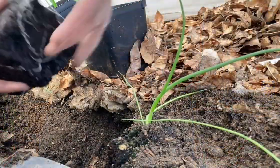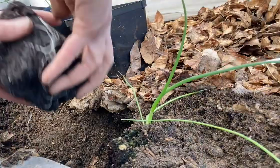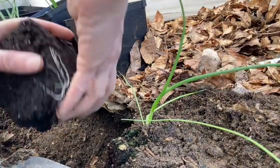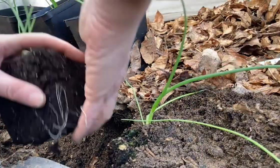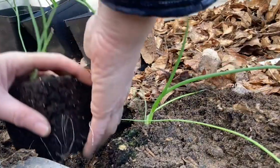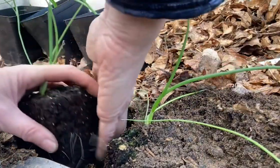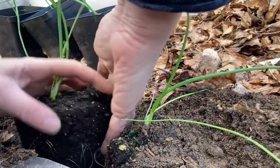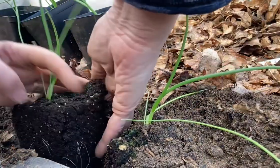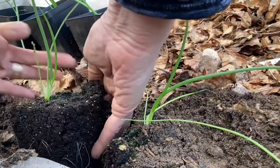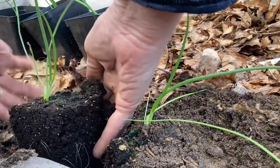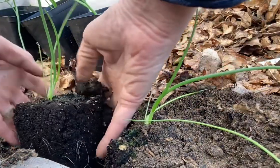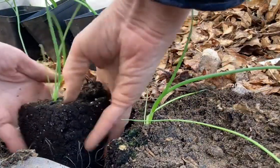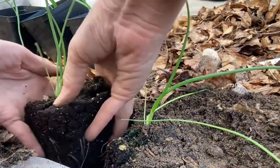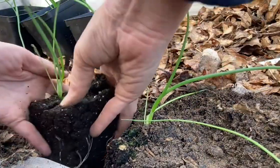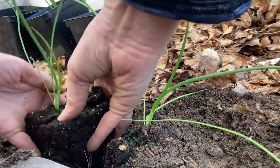hoops.